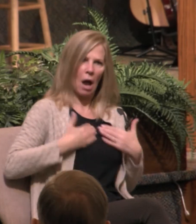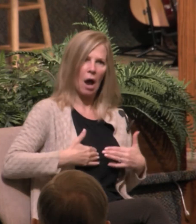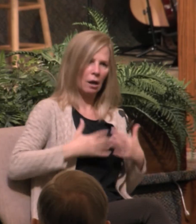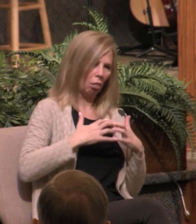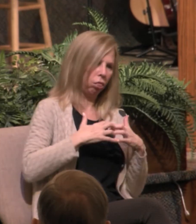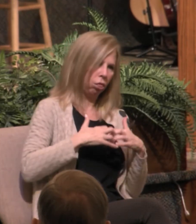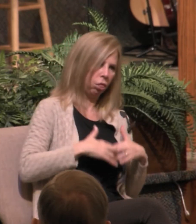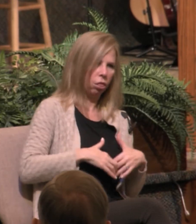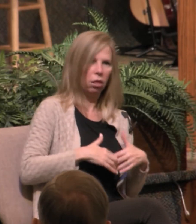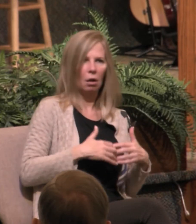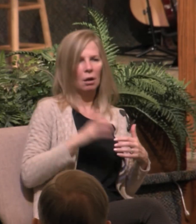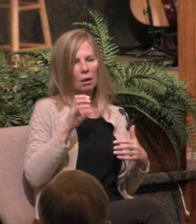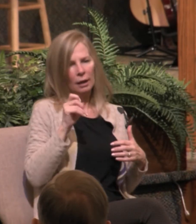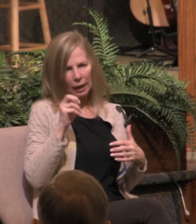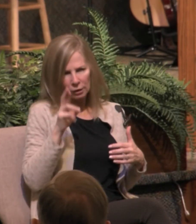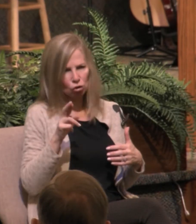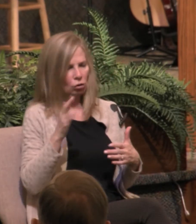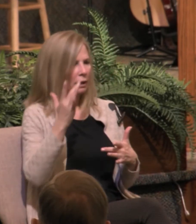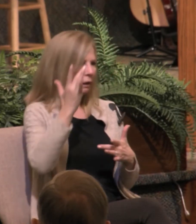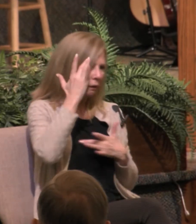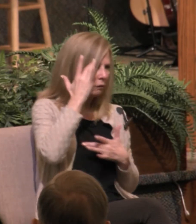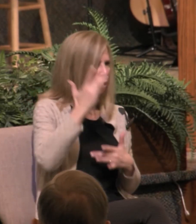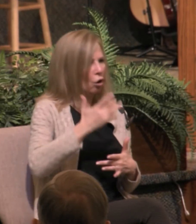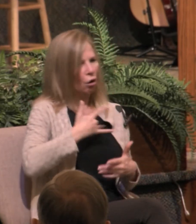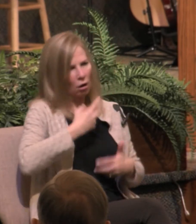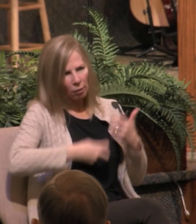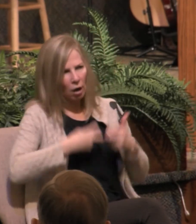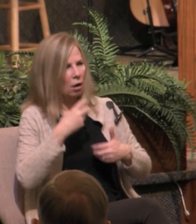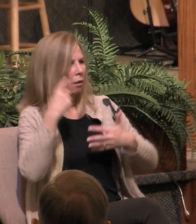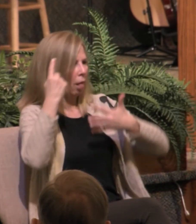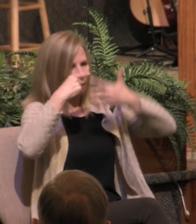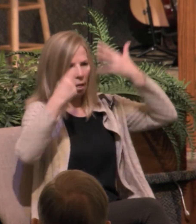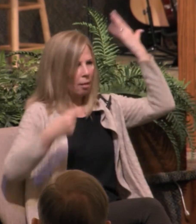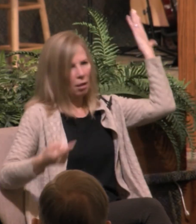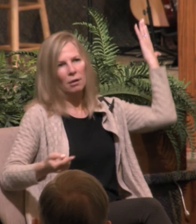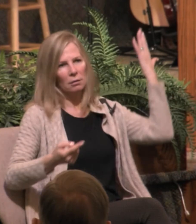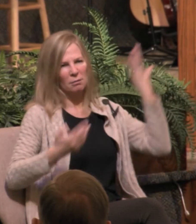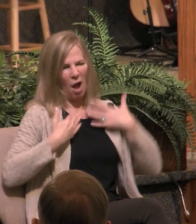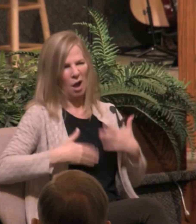breaking down and cancer and illnesses and heart problems and everything else.